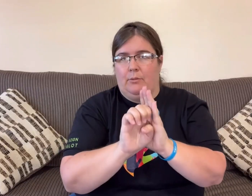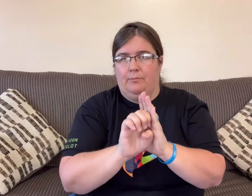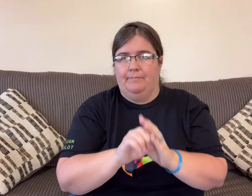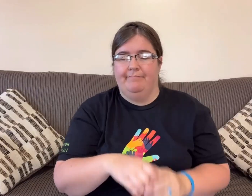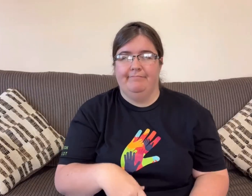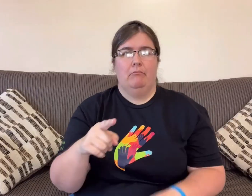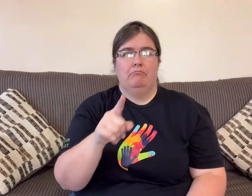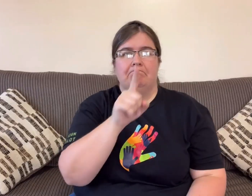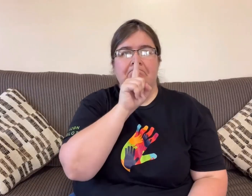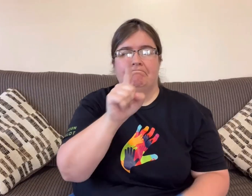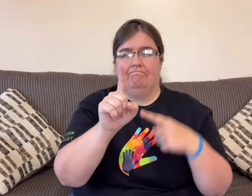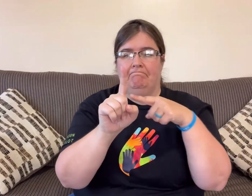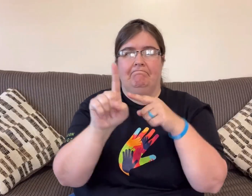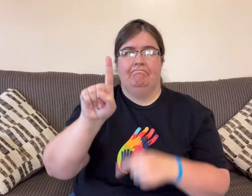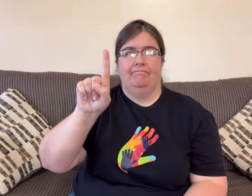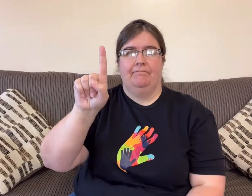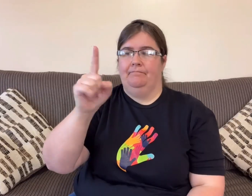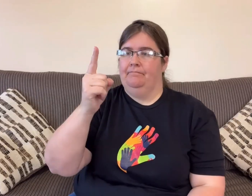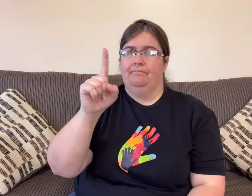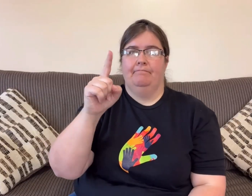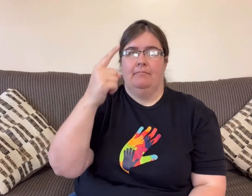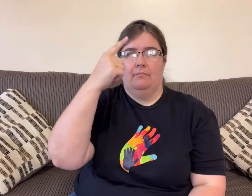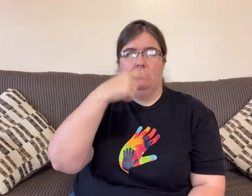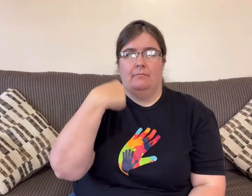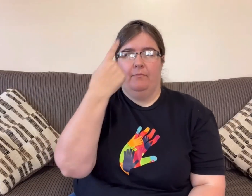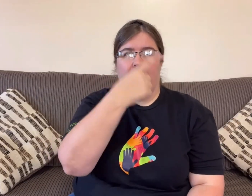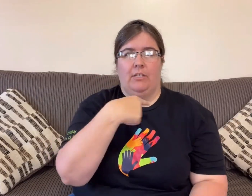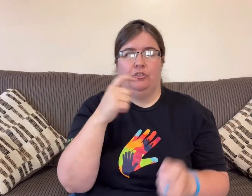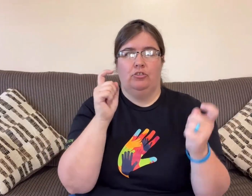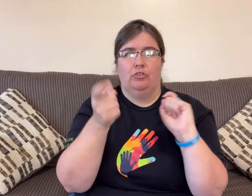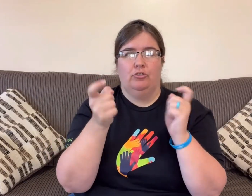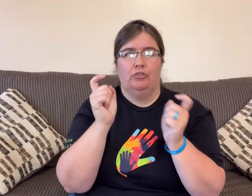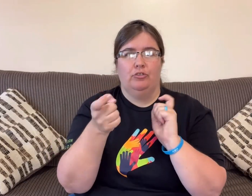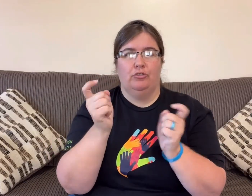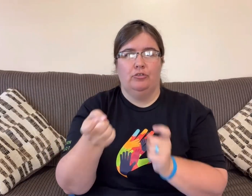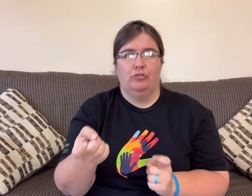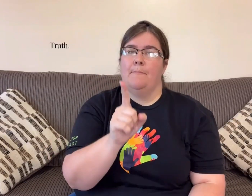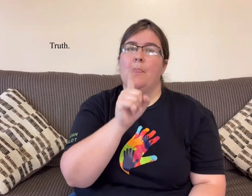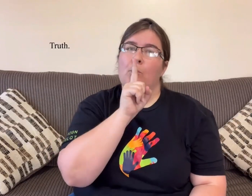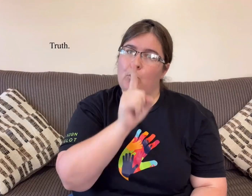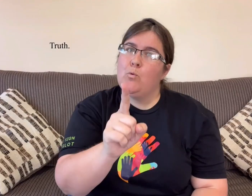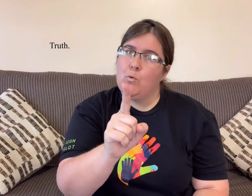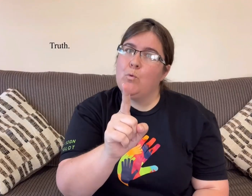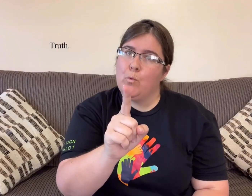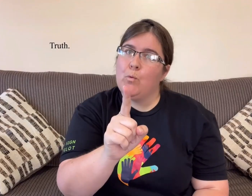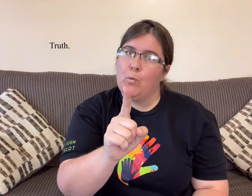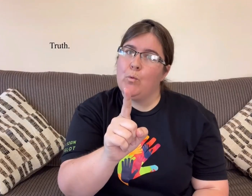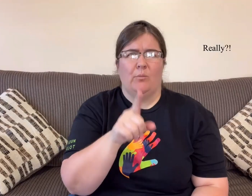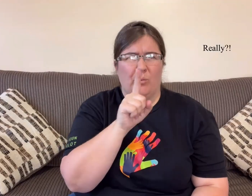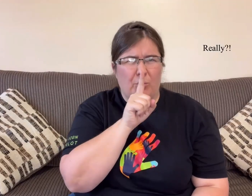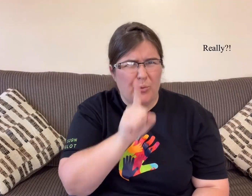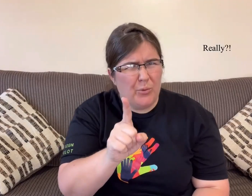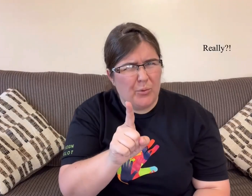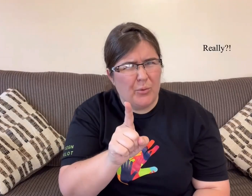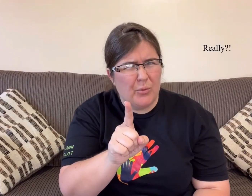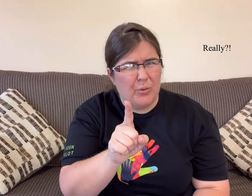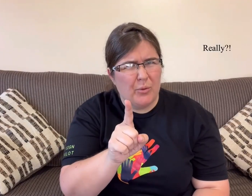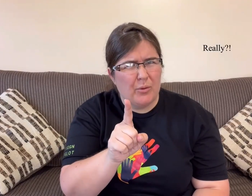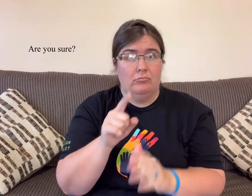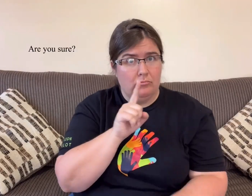for example, this sign's meaning changes with facial expression. It can mean truth, or really, or are